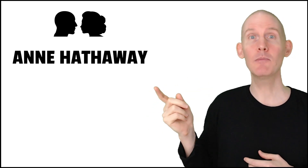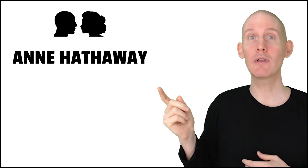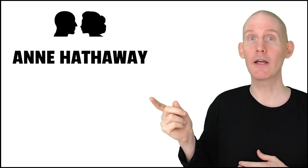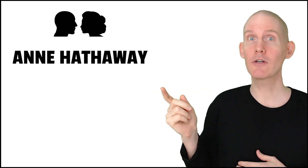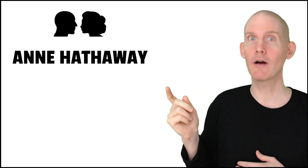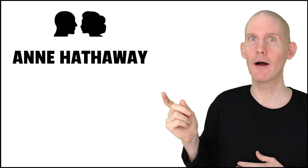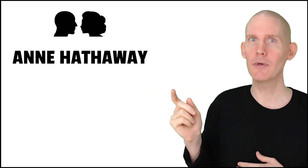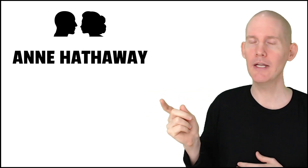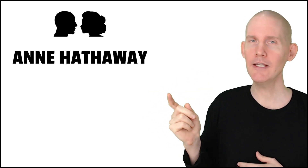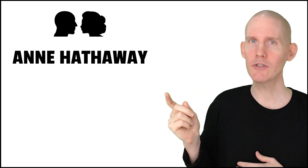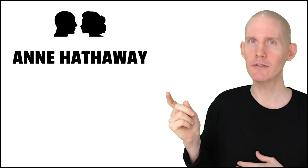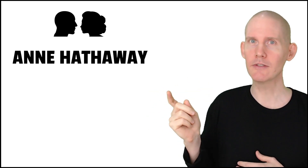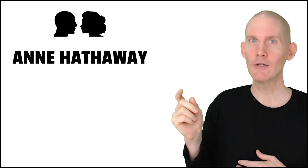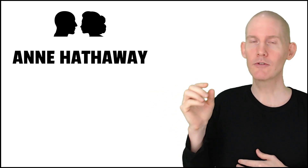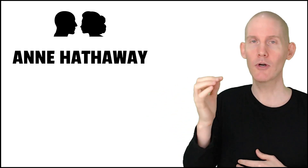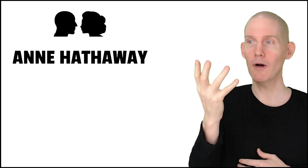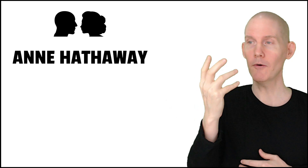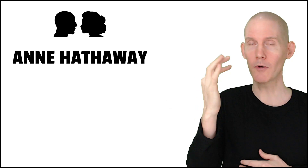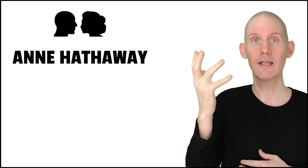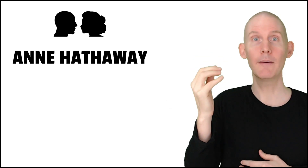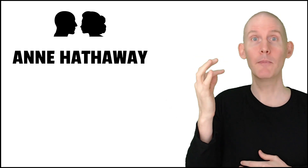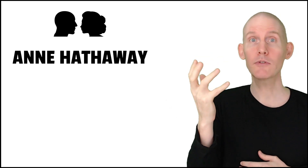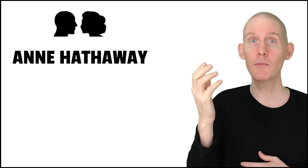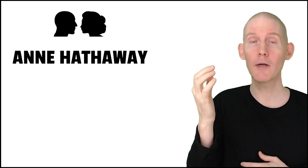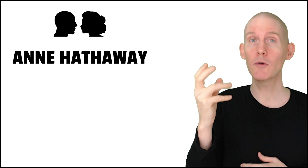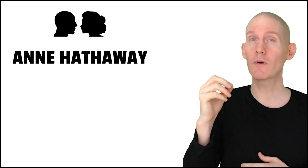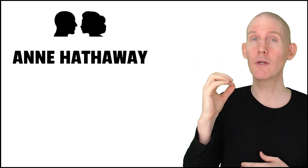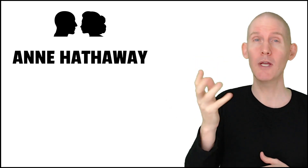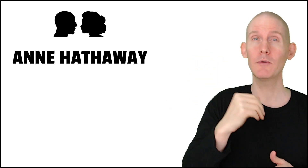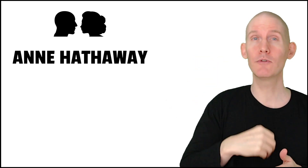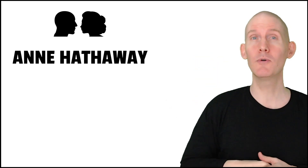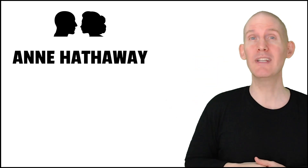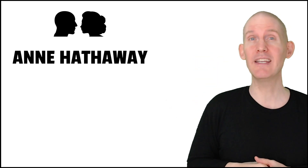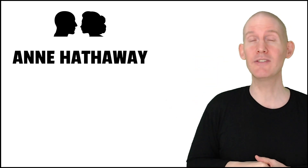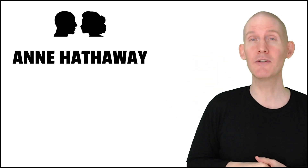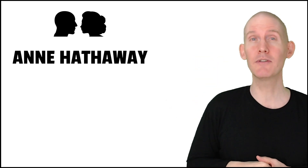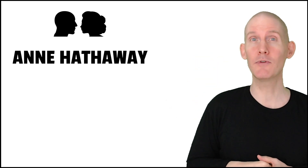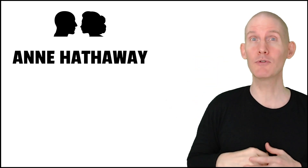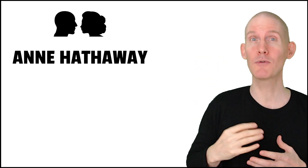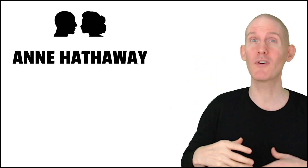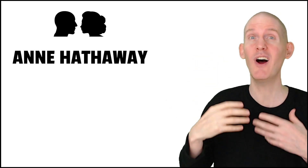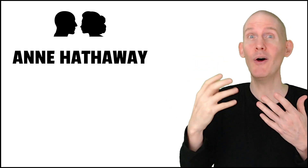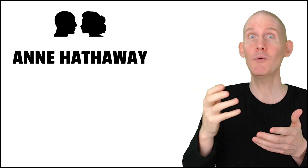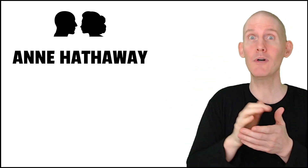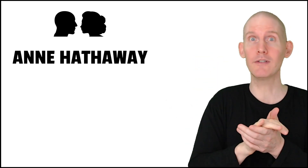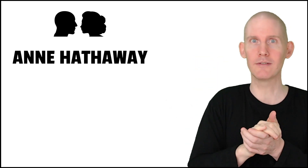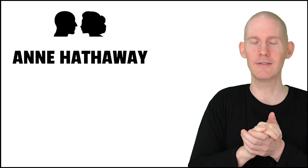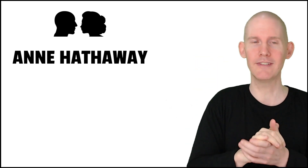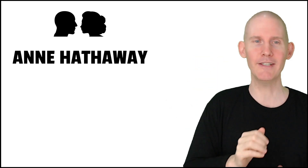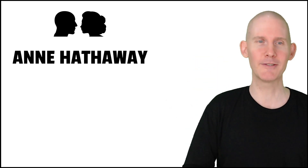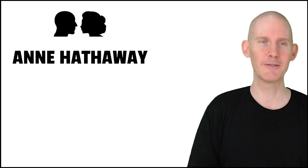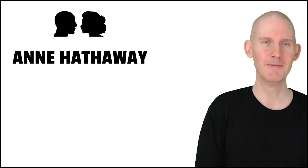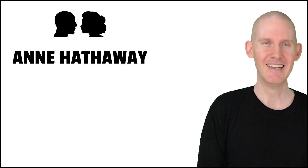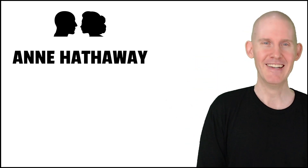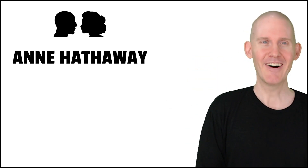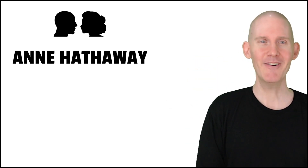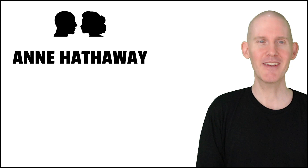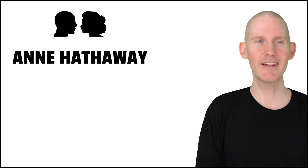letter combinations. So we're going to get muscle memory and we're going to be able to do it easier in the future for other words. Yes. Okay, let's